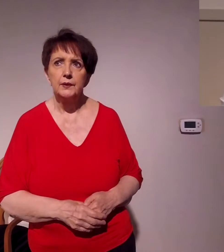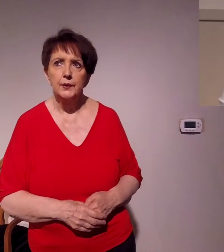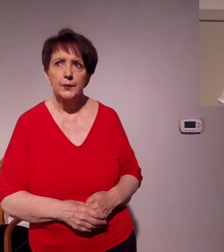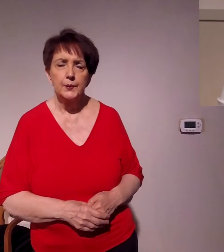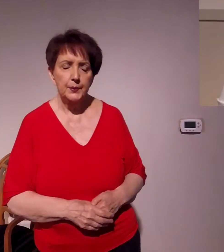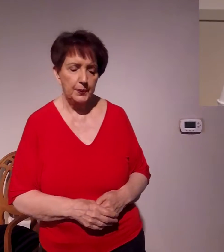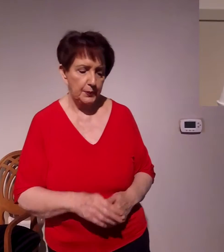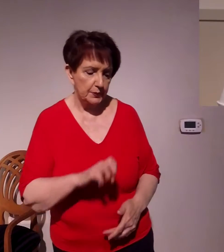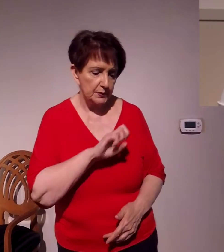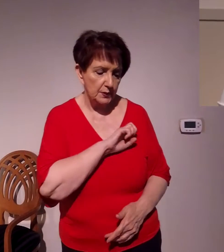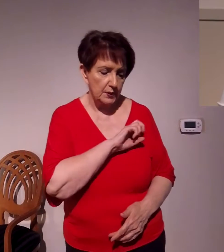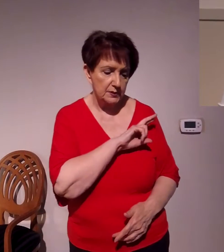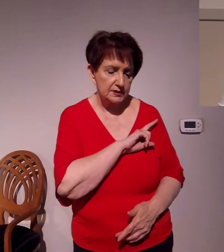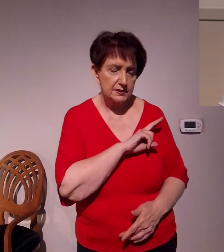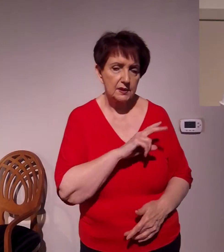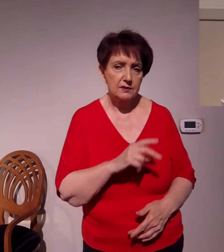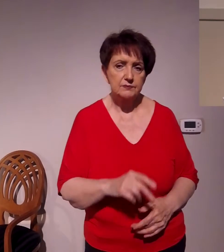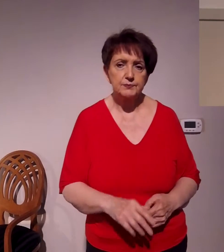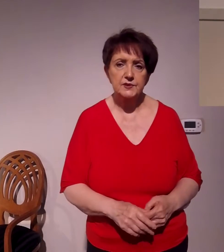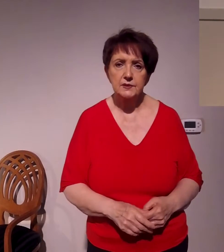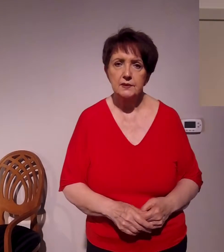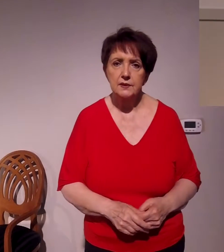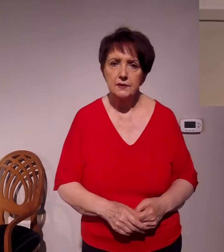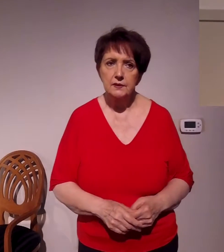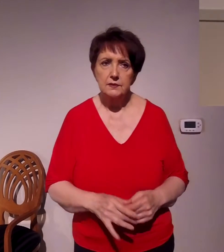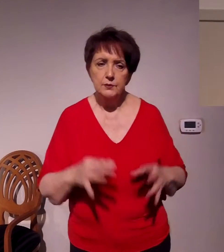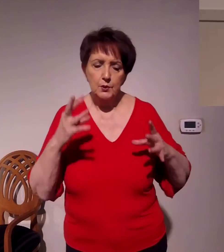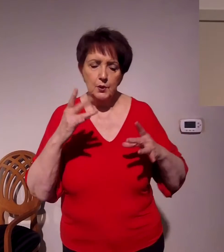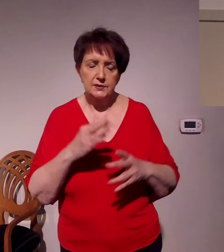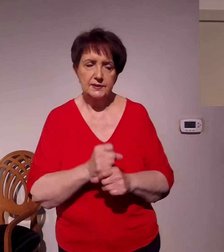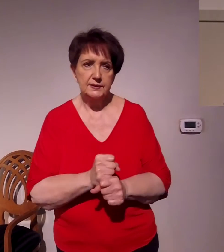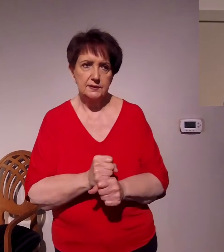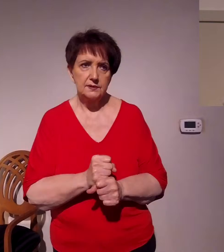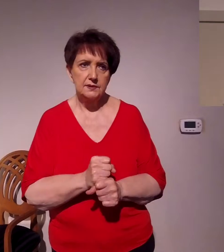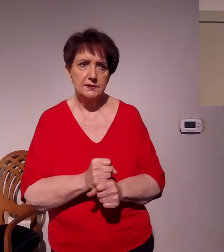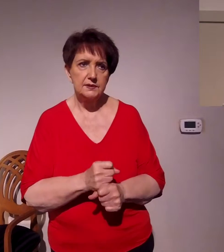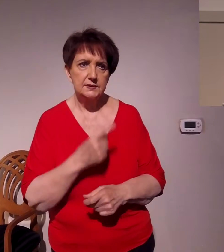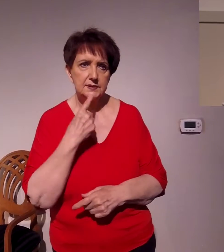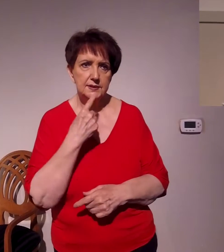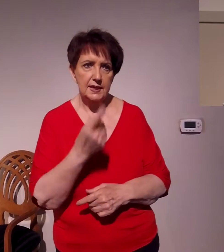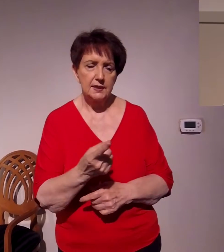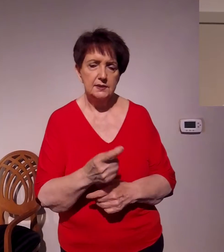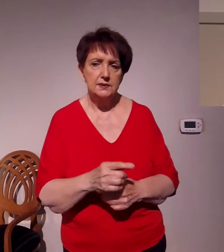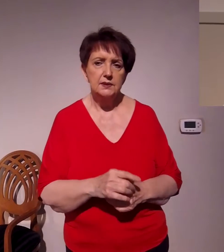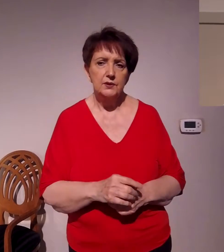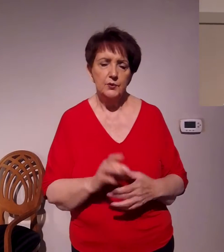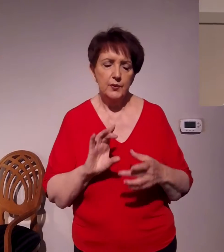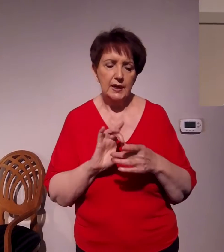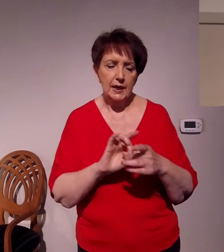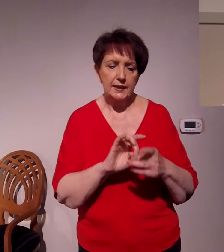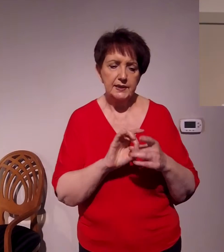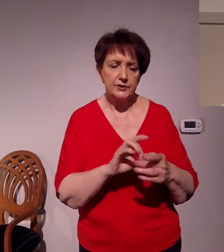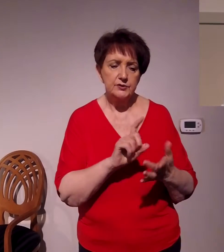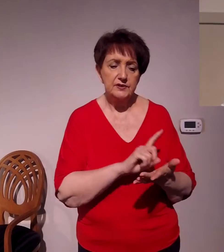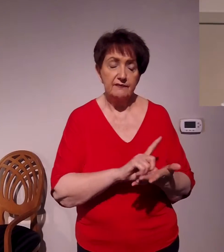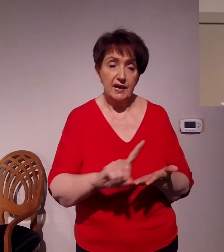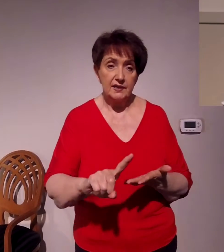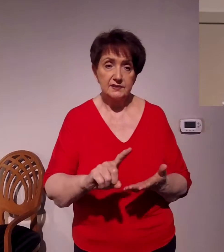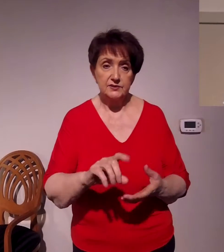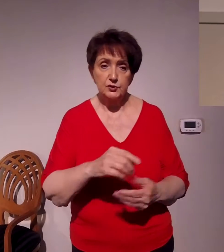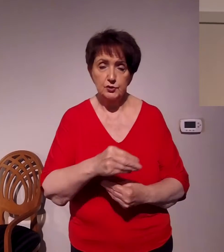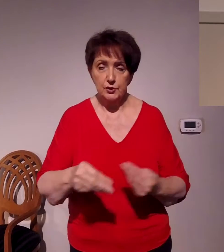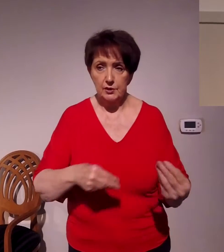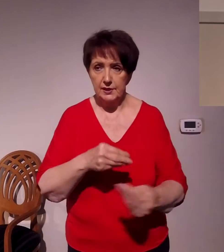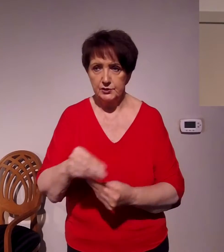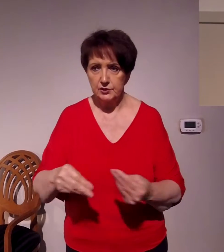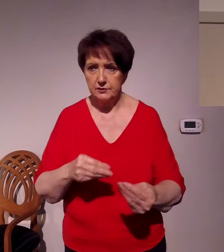So Ernest Holmes sums all of this up as it relates to divine circulation